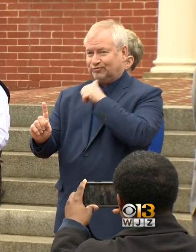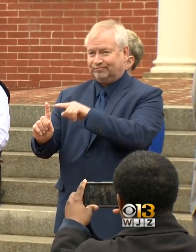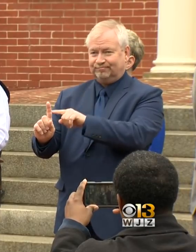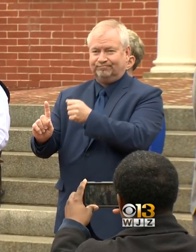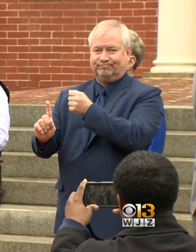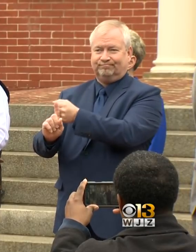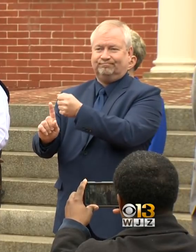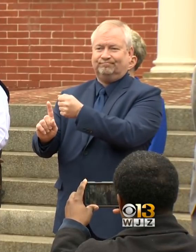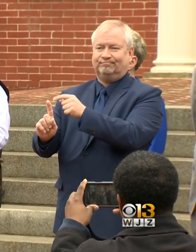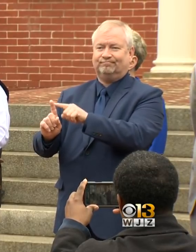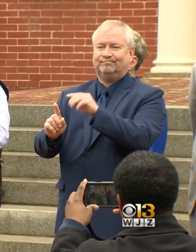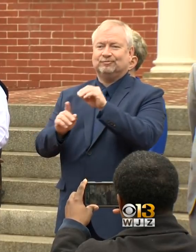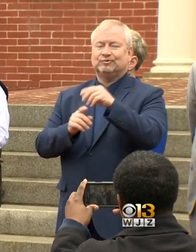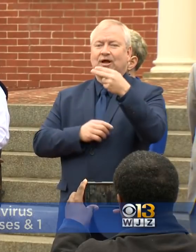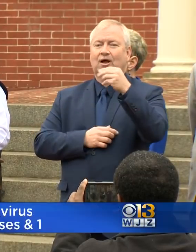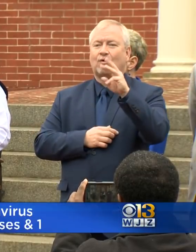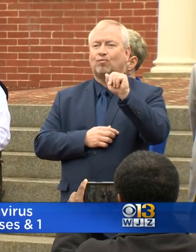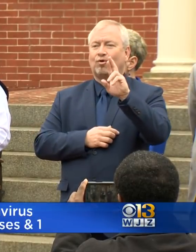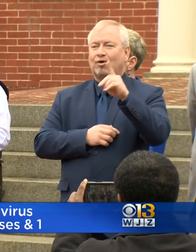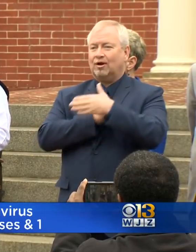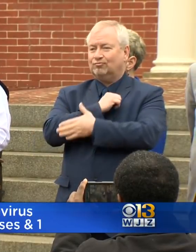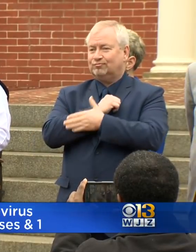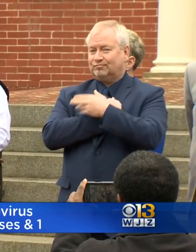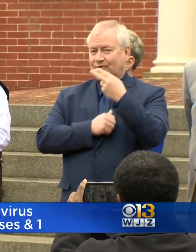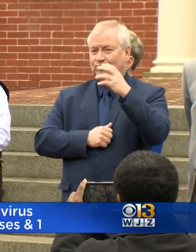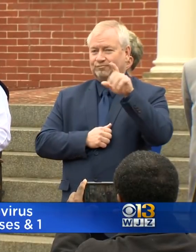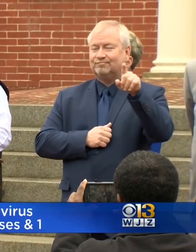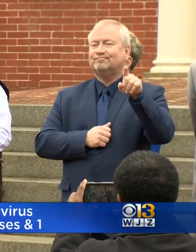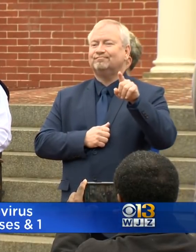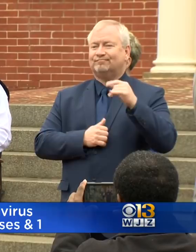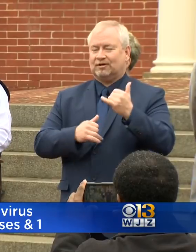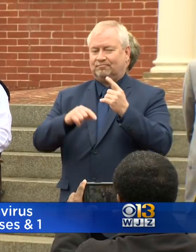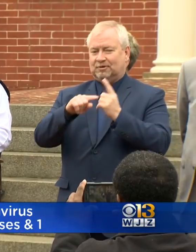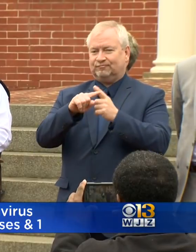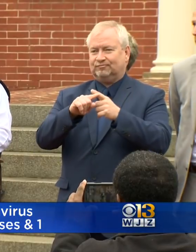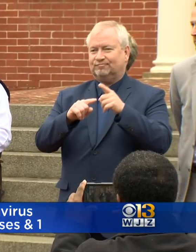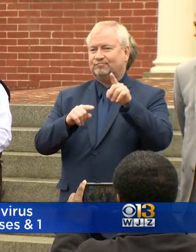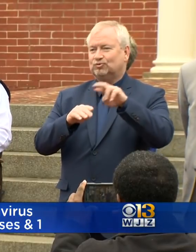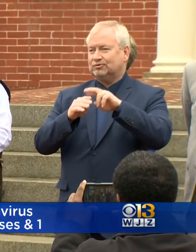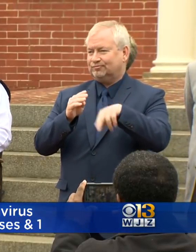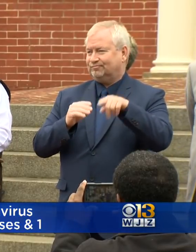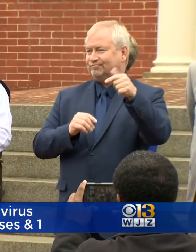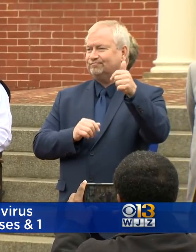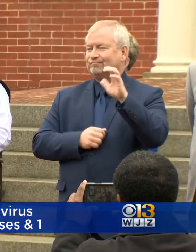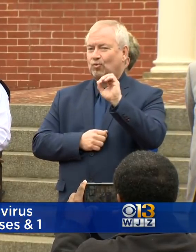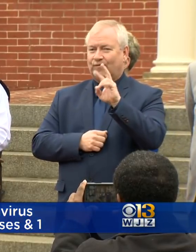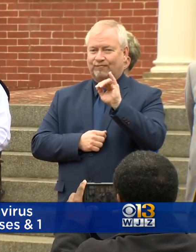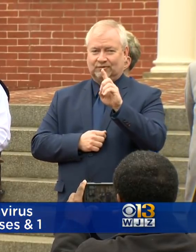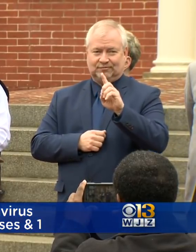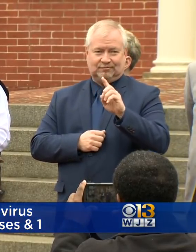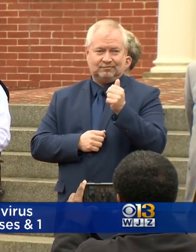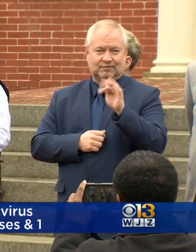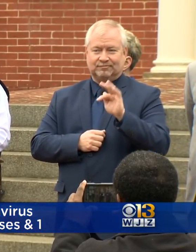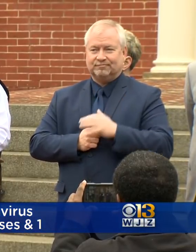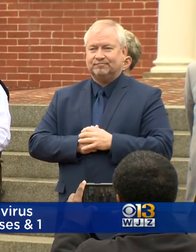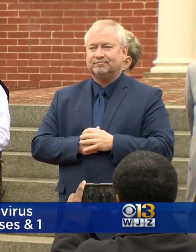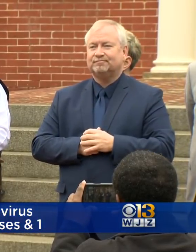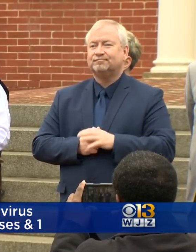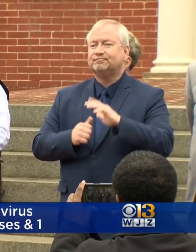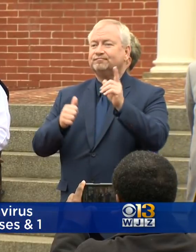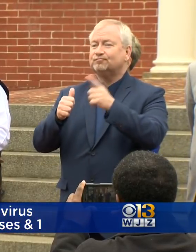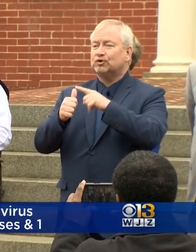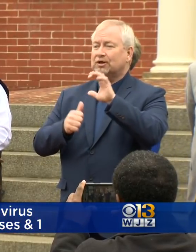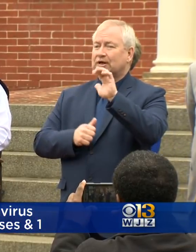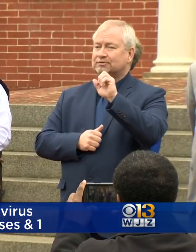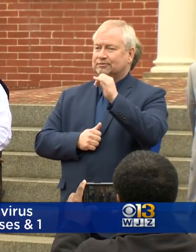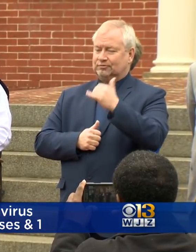County who has tested positive for COVID-19, the first case of a child